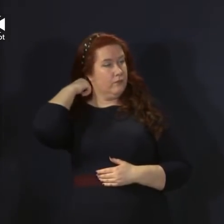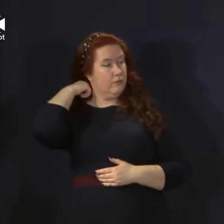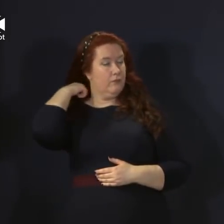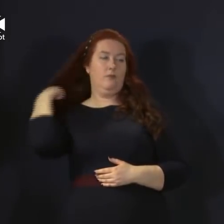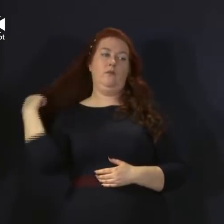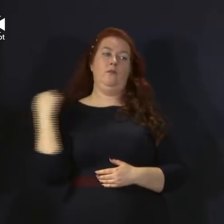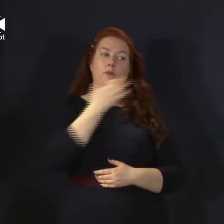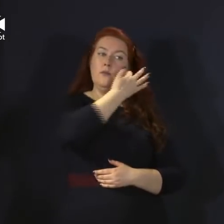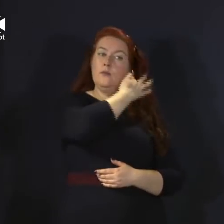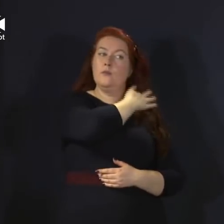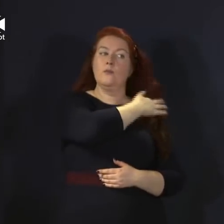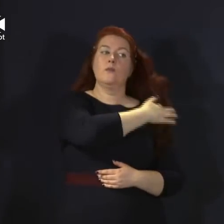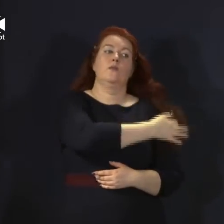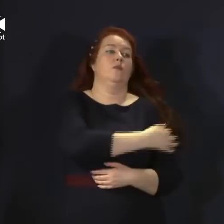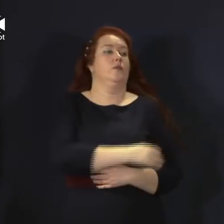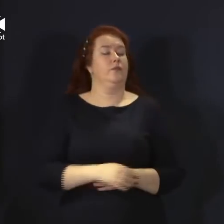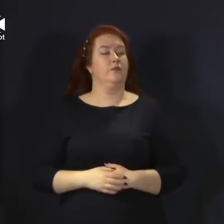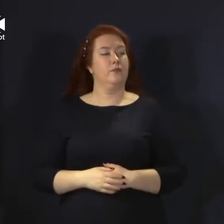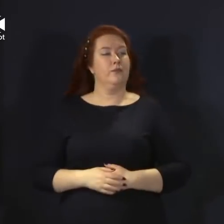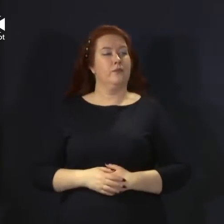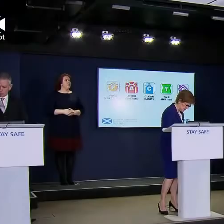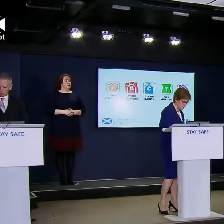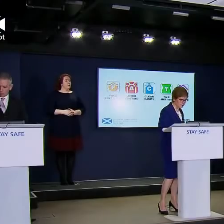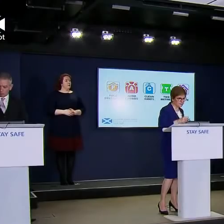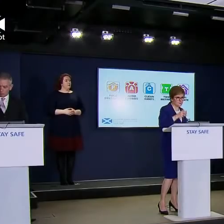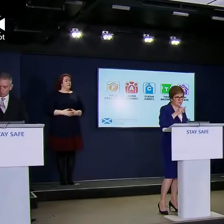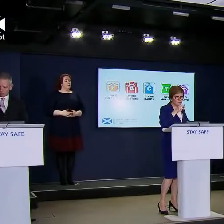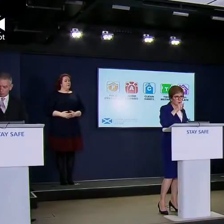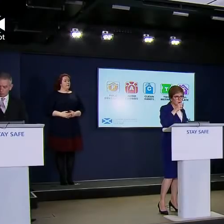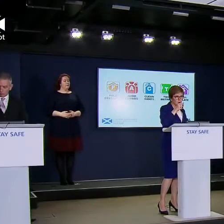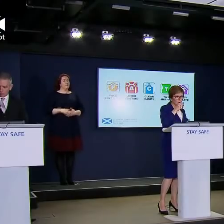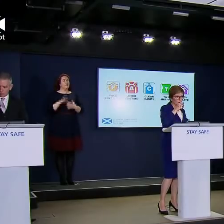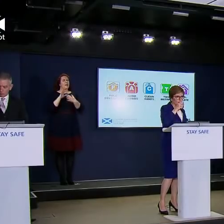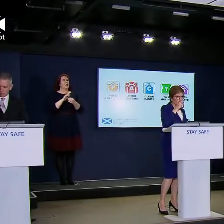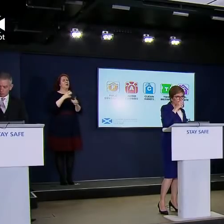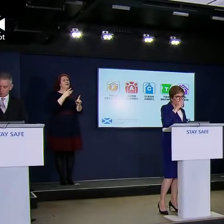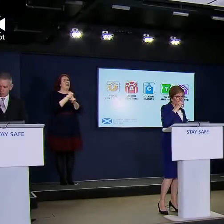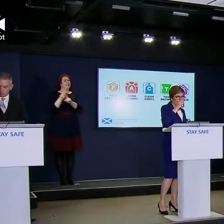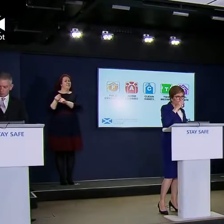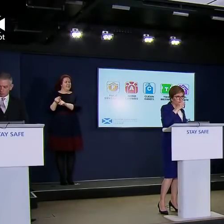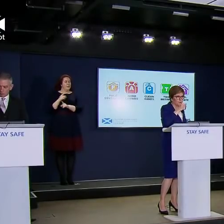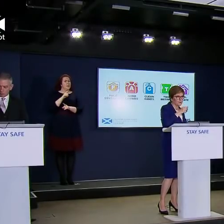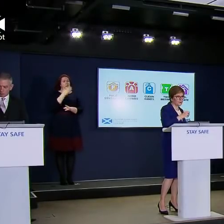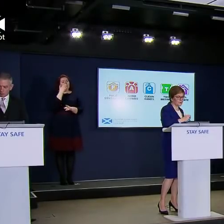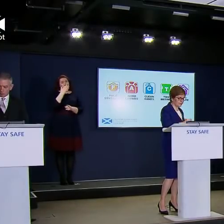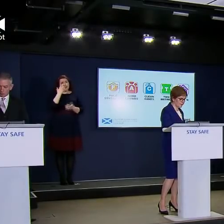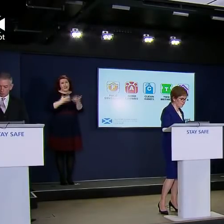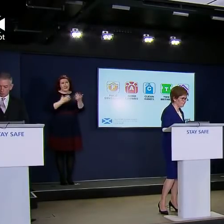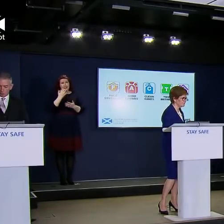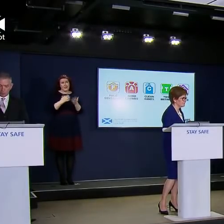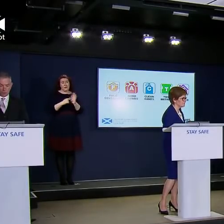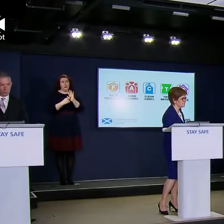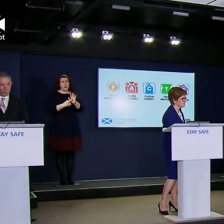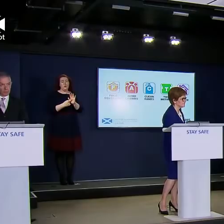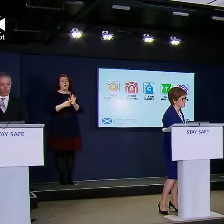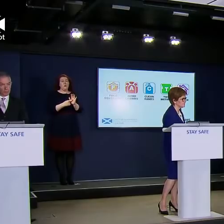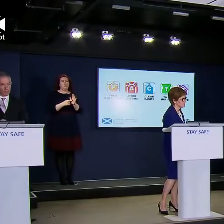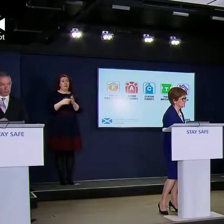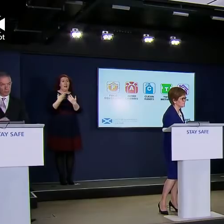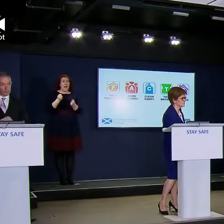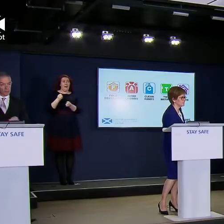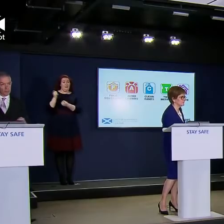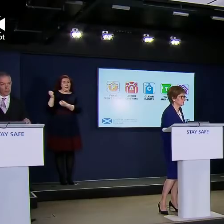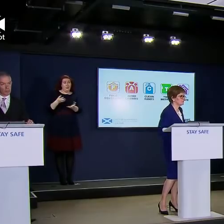Thank you, First Minister. It was just on vaccines. The data appears to show supplies are holding up, but the